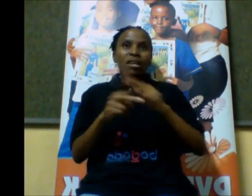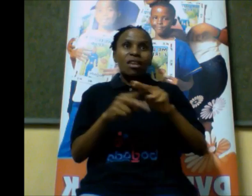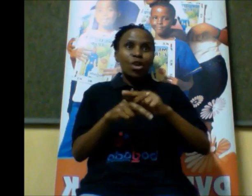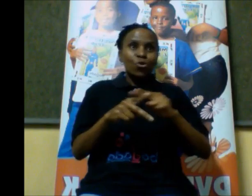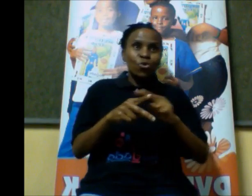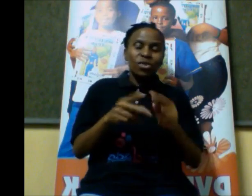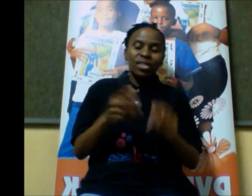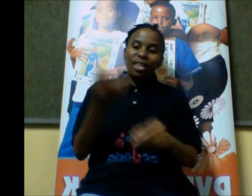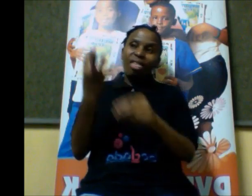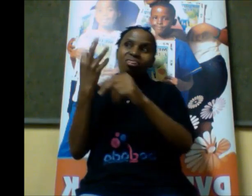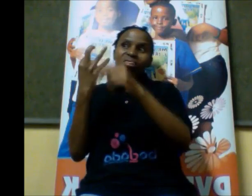can.